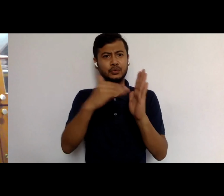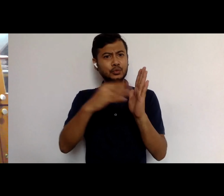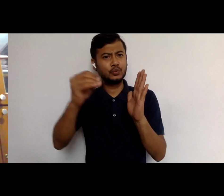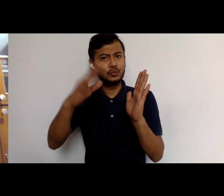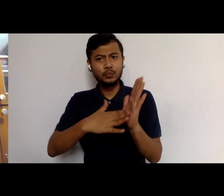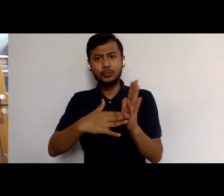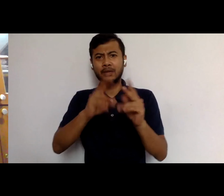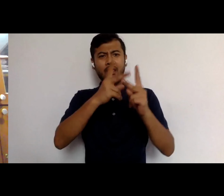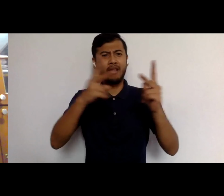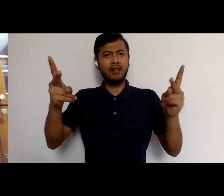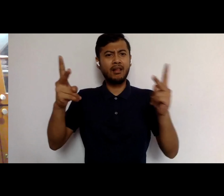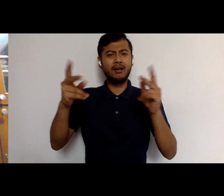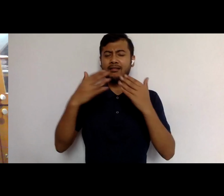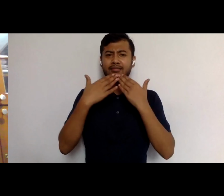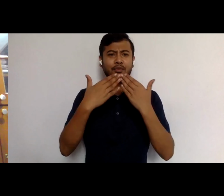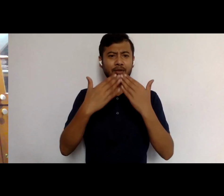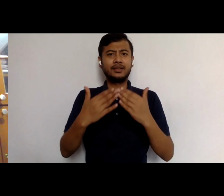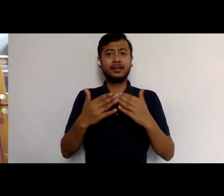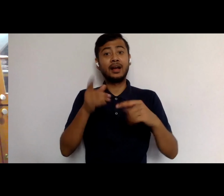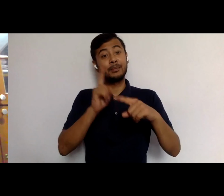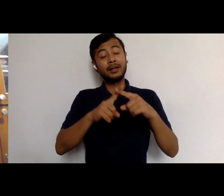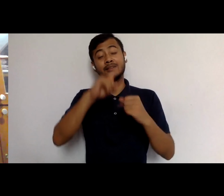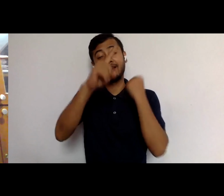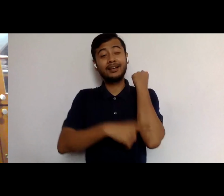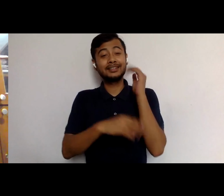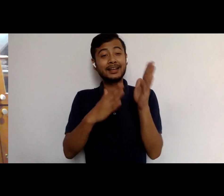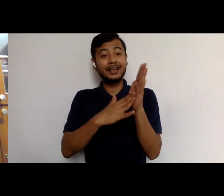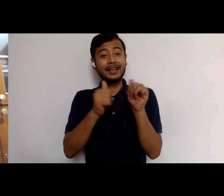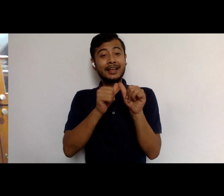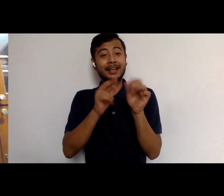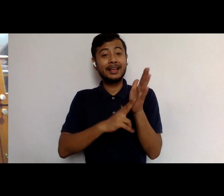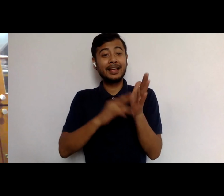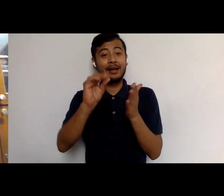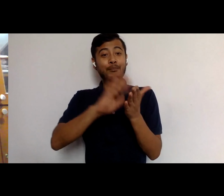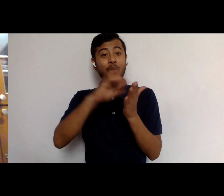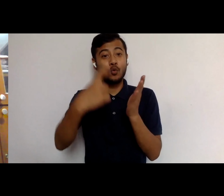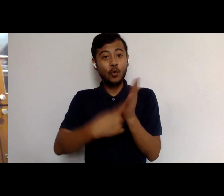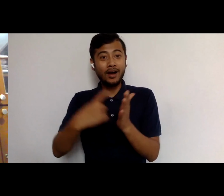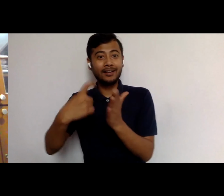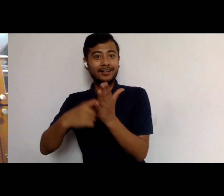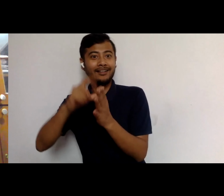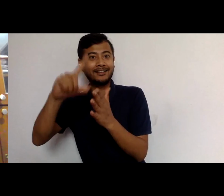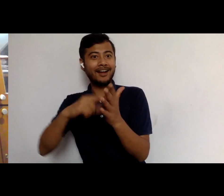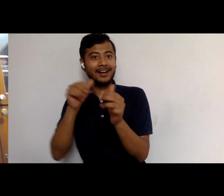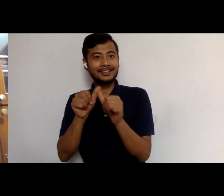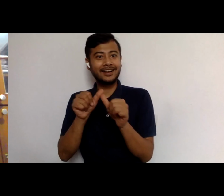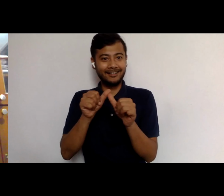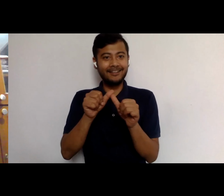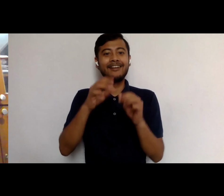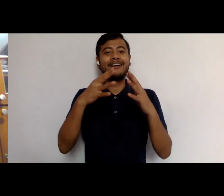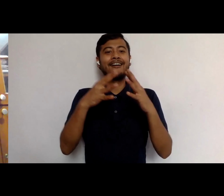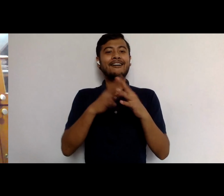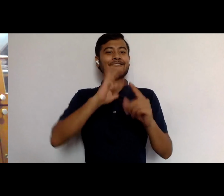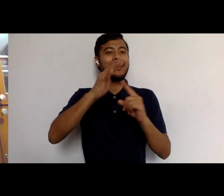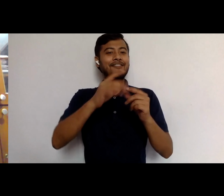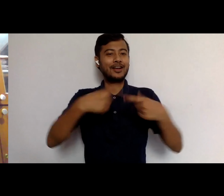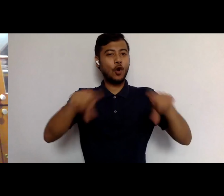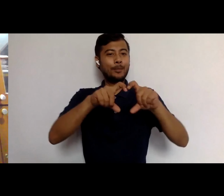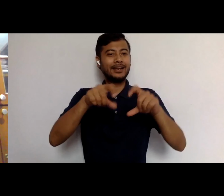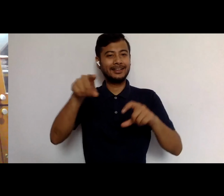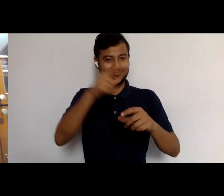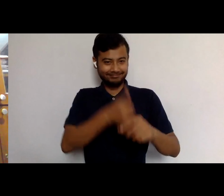I can't miss to thank Mr. Manohar Rajav, chairman of the Wi-Fi Committee for his support in organizing this dialogue. So thank you all for being